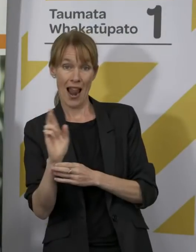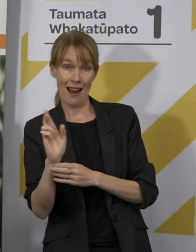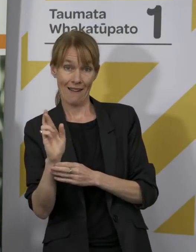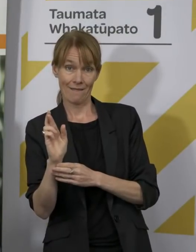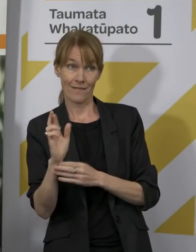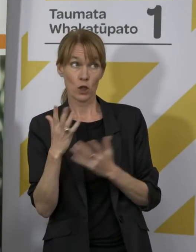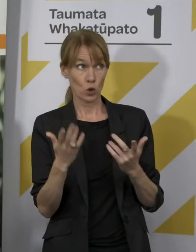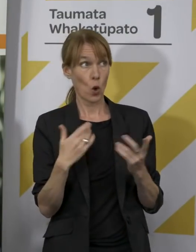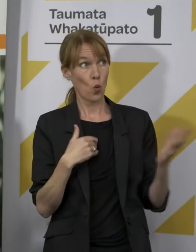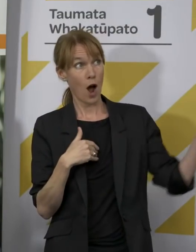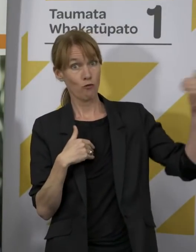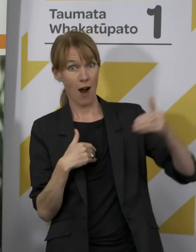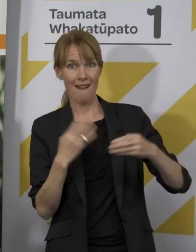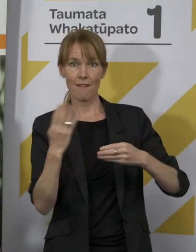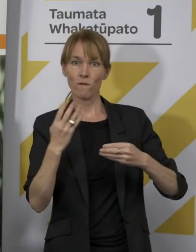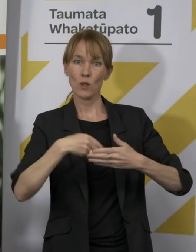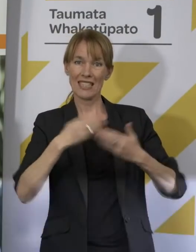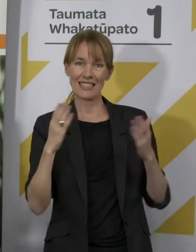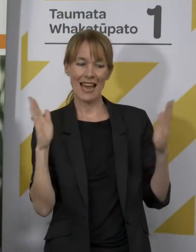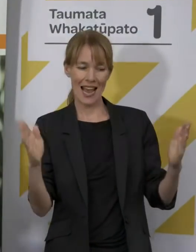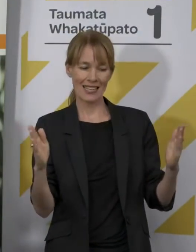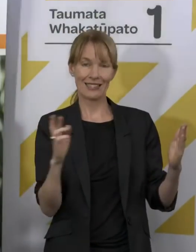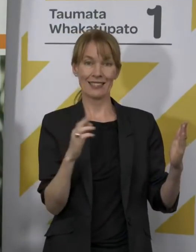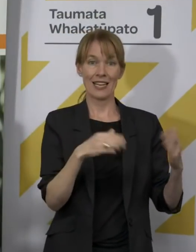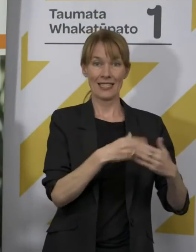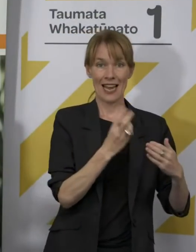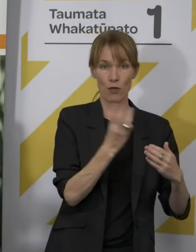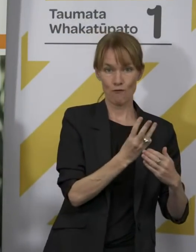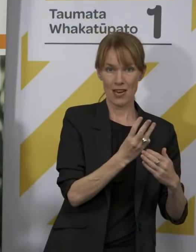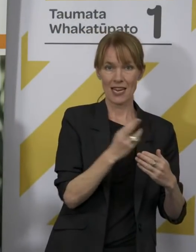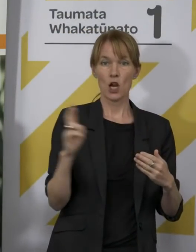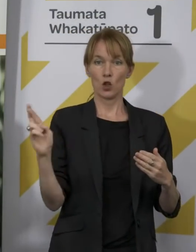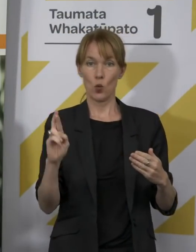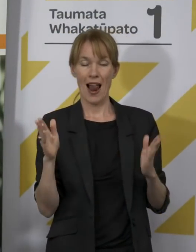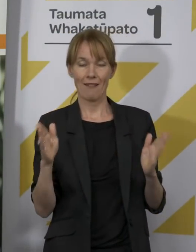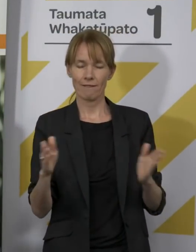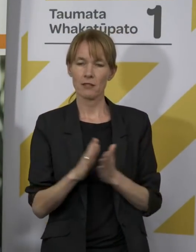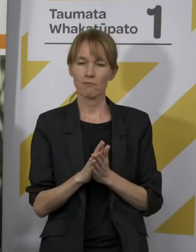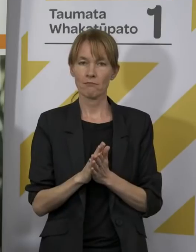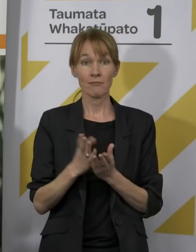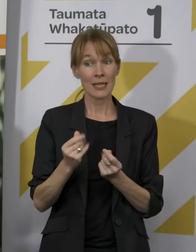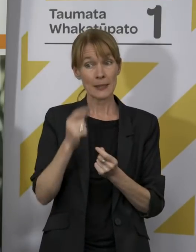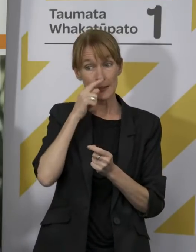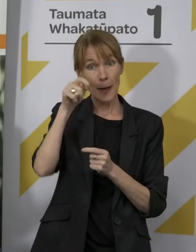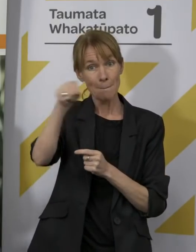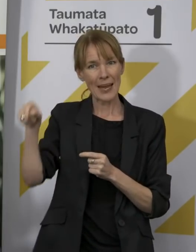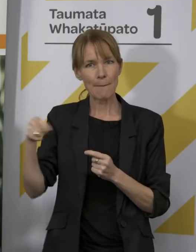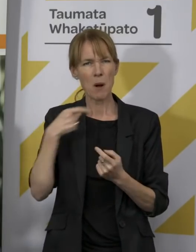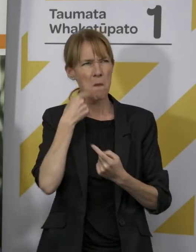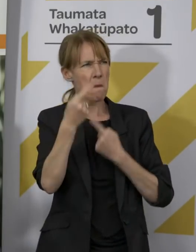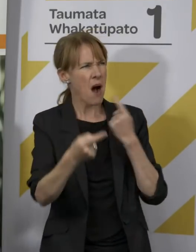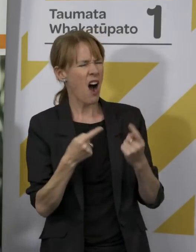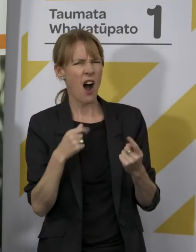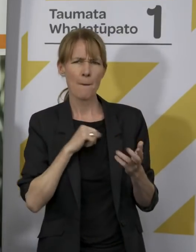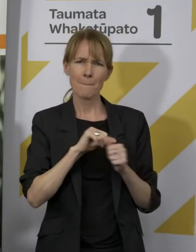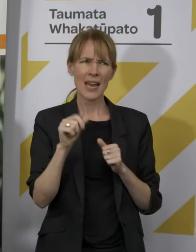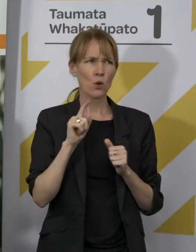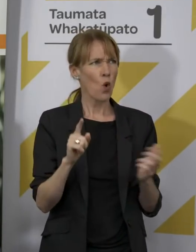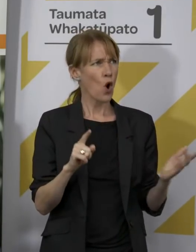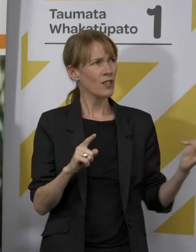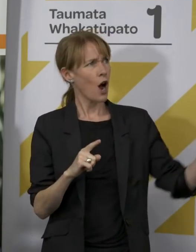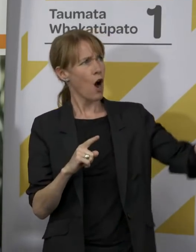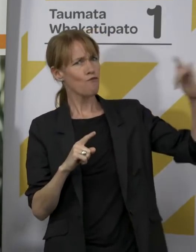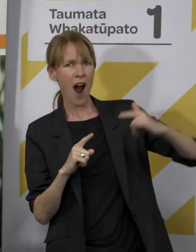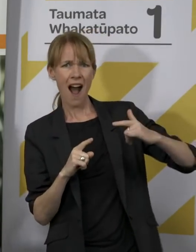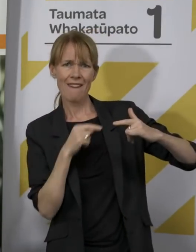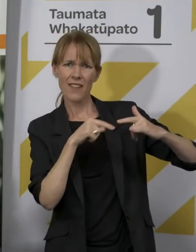people's stay. There's been some suggestions in recent days that we should be testing people on arrival at the border, possibly